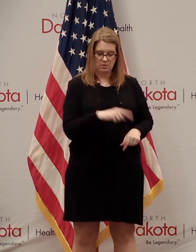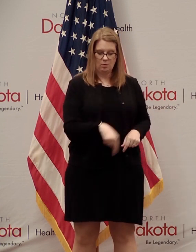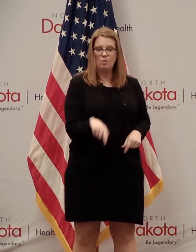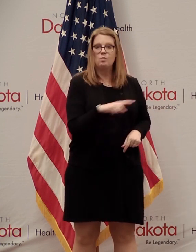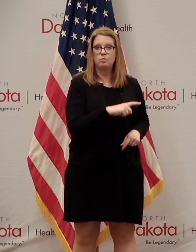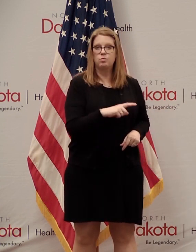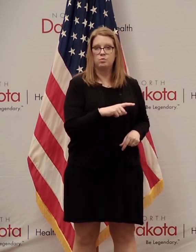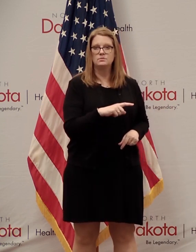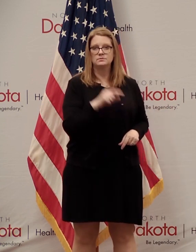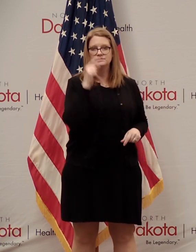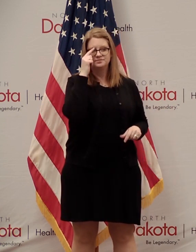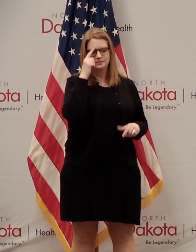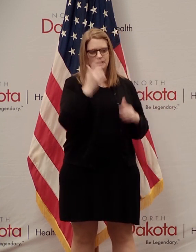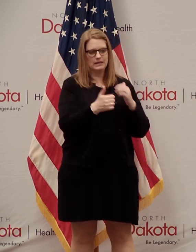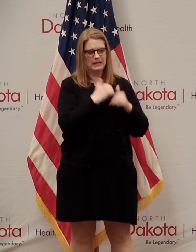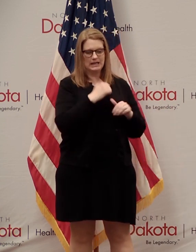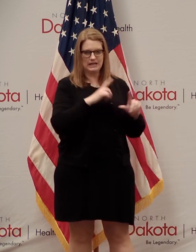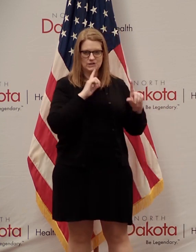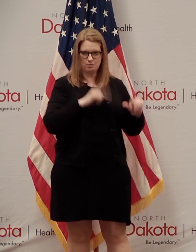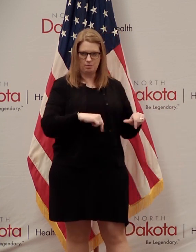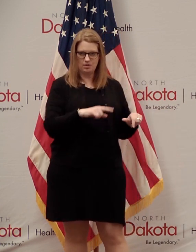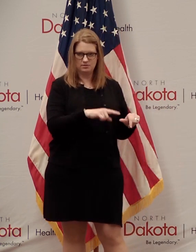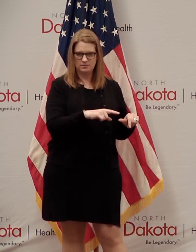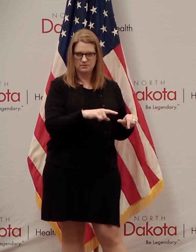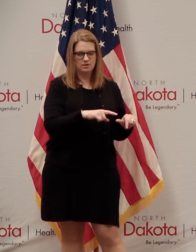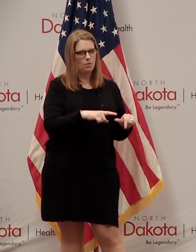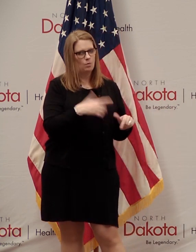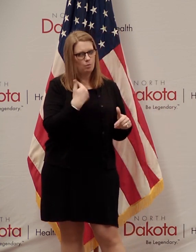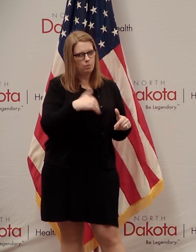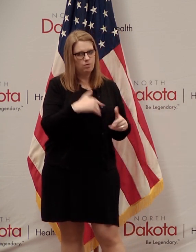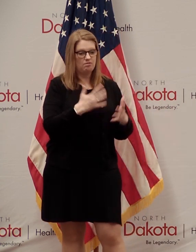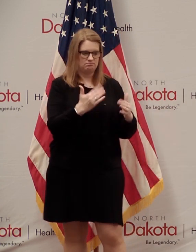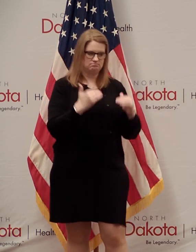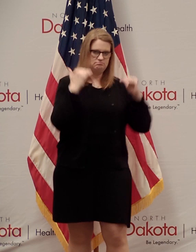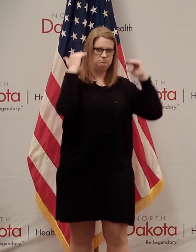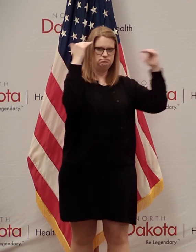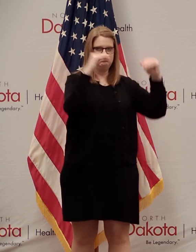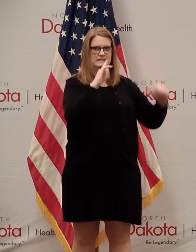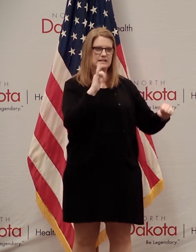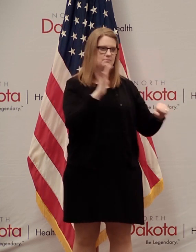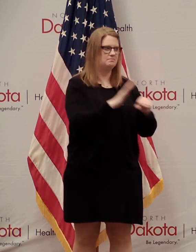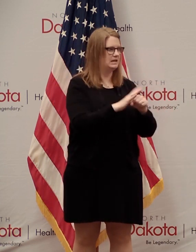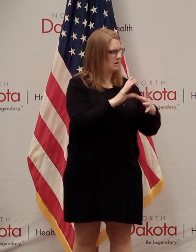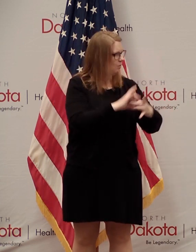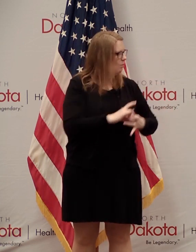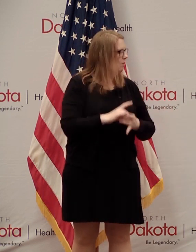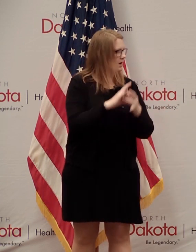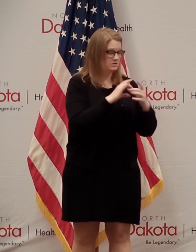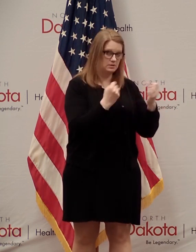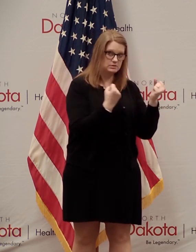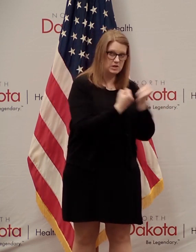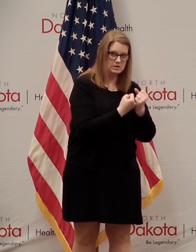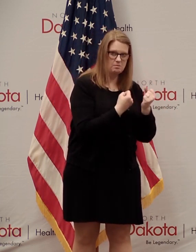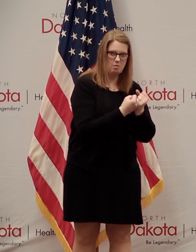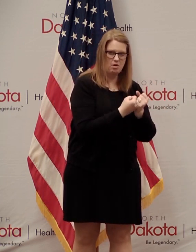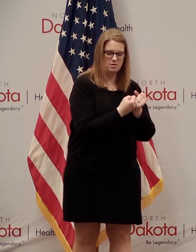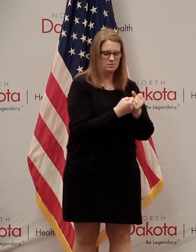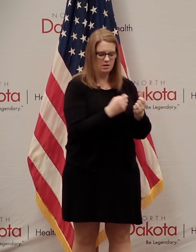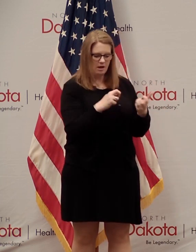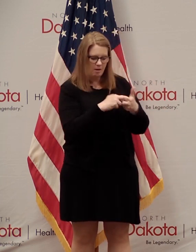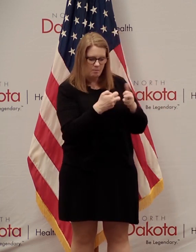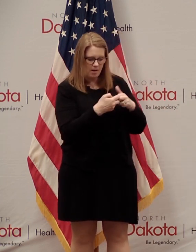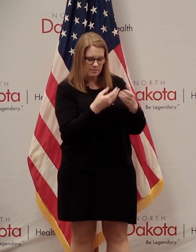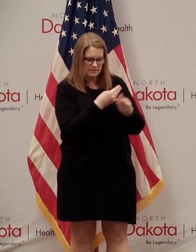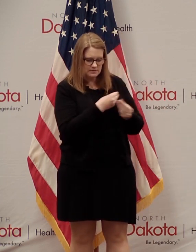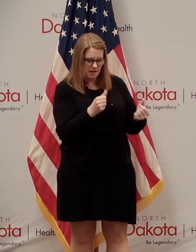one. Each report emphasized the high level of commitment, cooperation, support, and mutual problem-solving